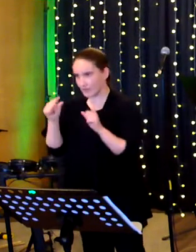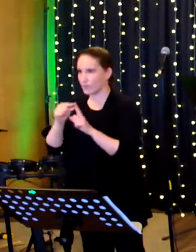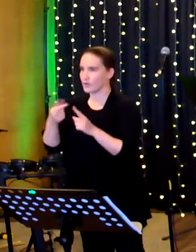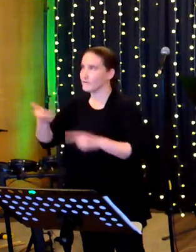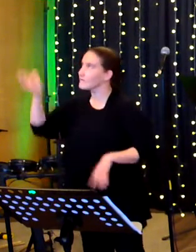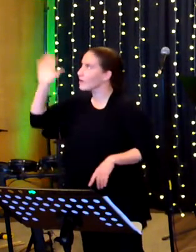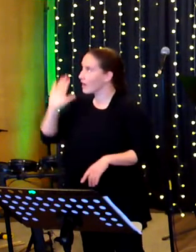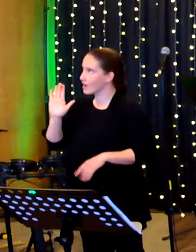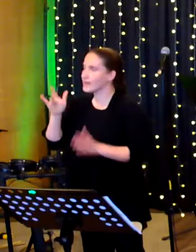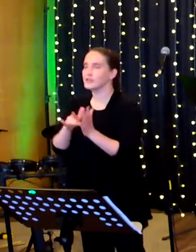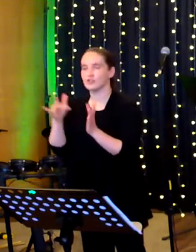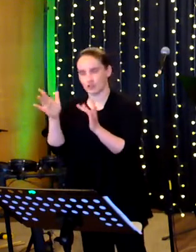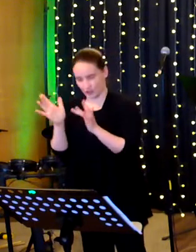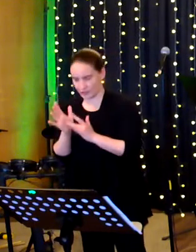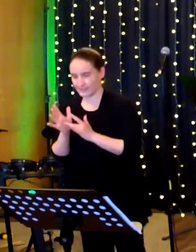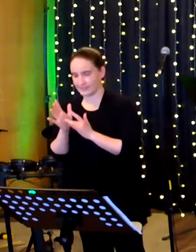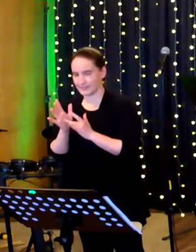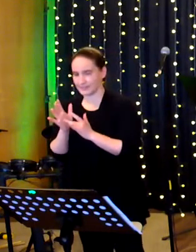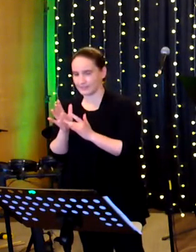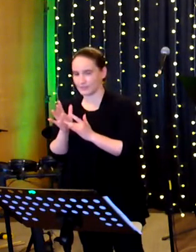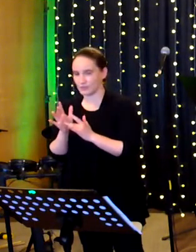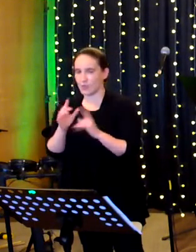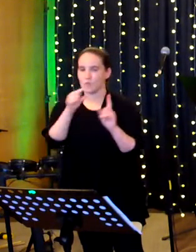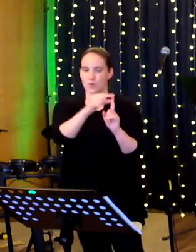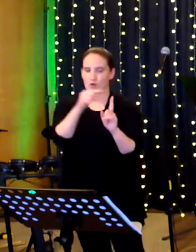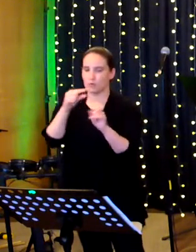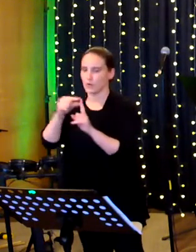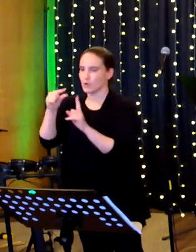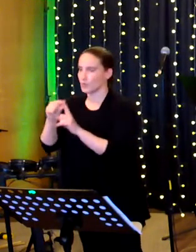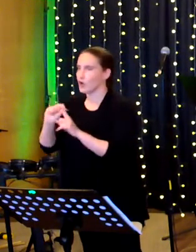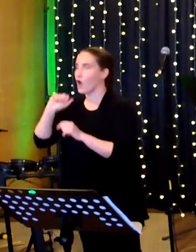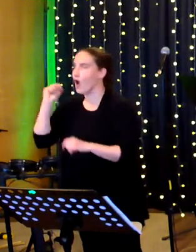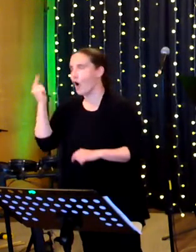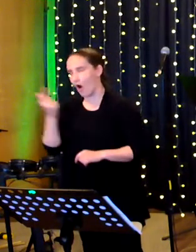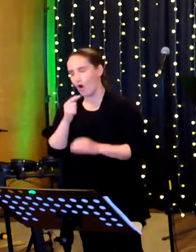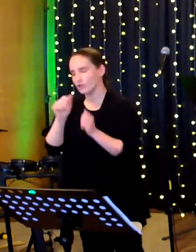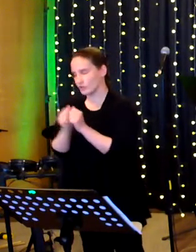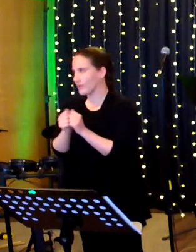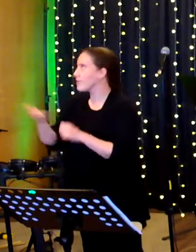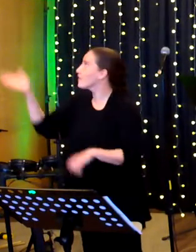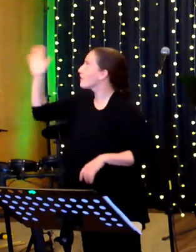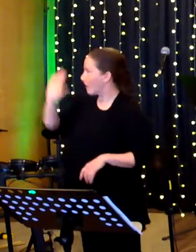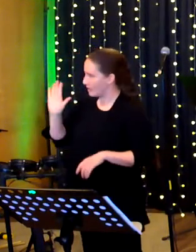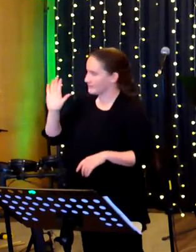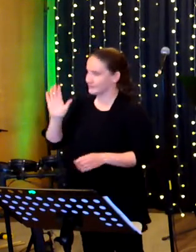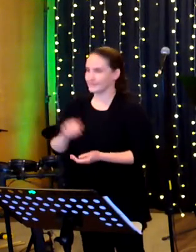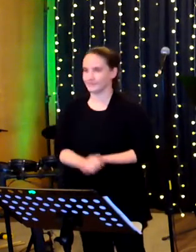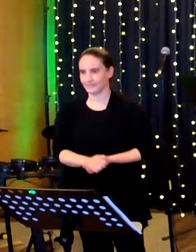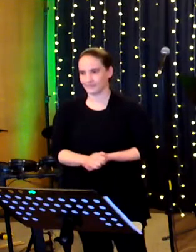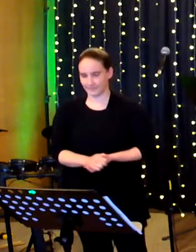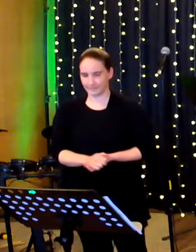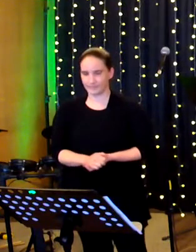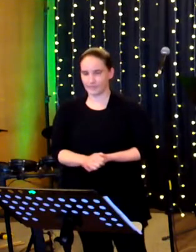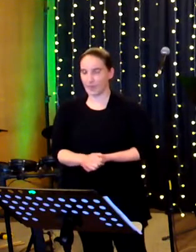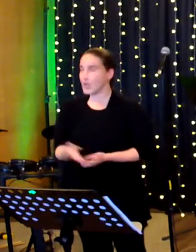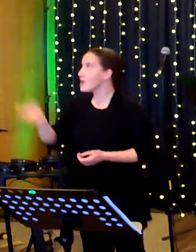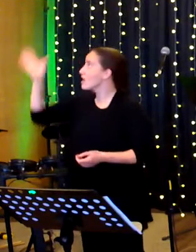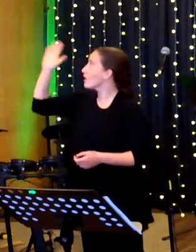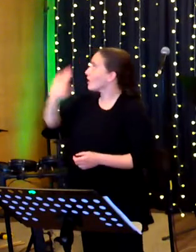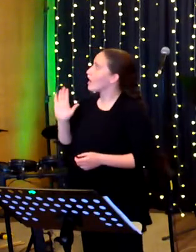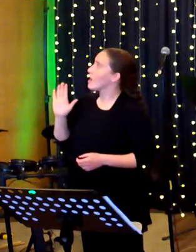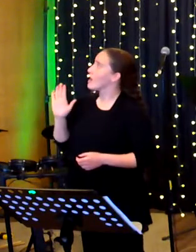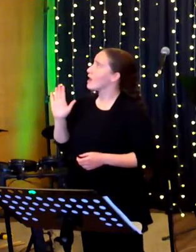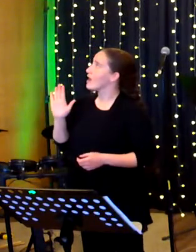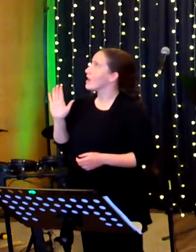logos. That's Jesus. He was there before the foundation of the world because God consists of the Trinity. And we're getting into some